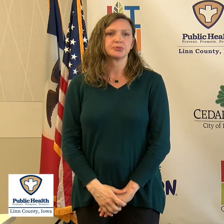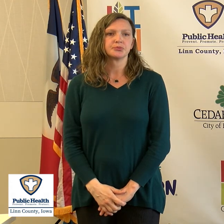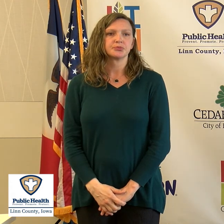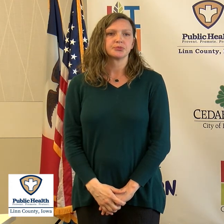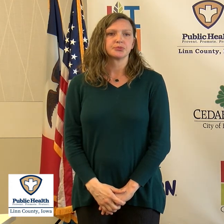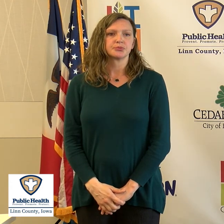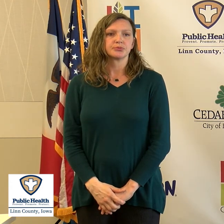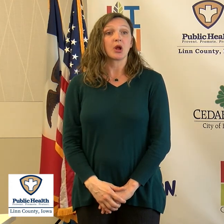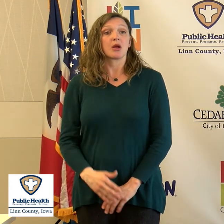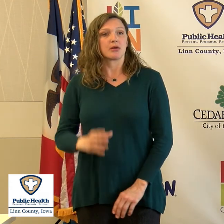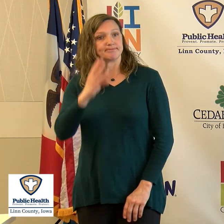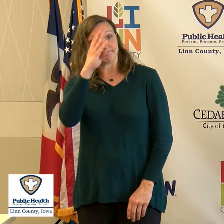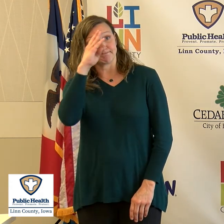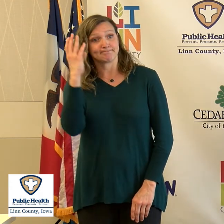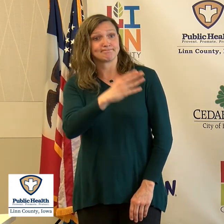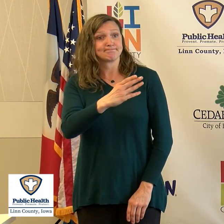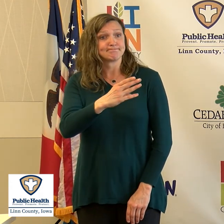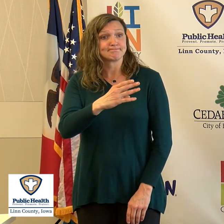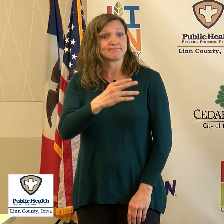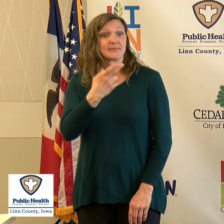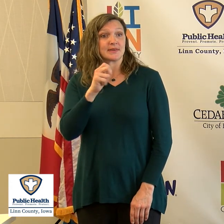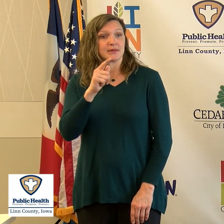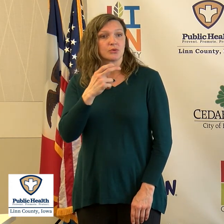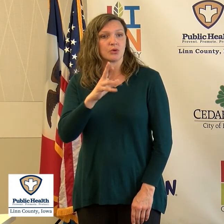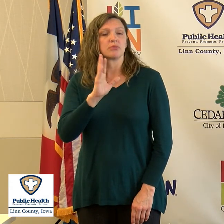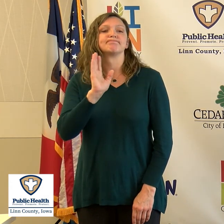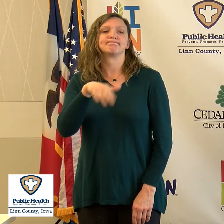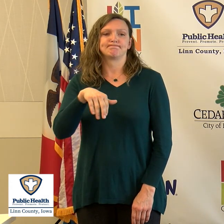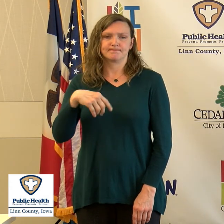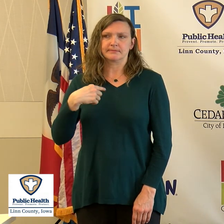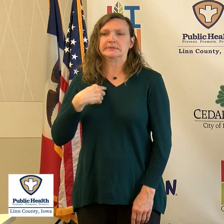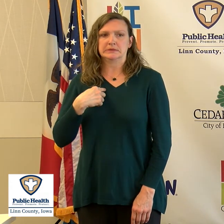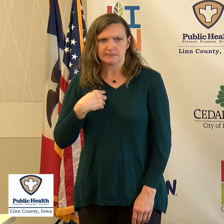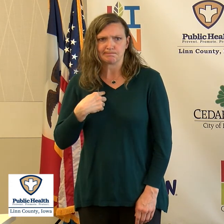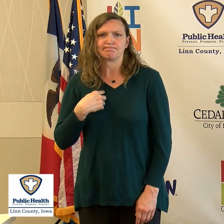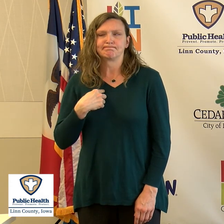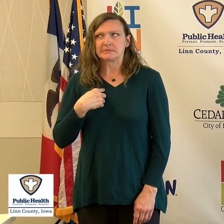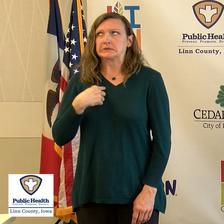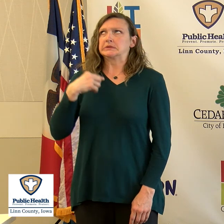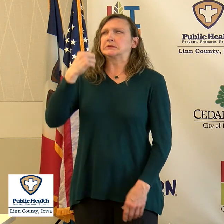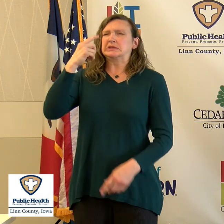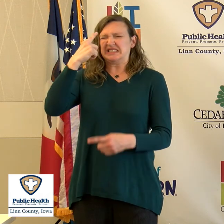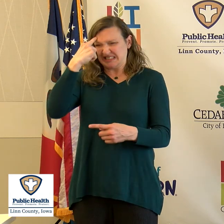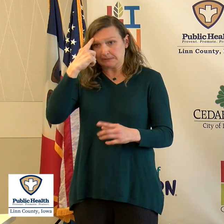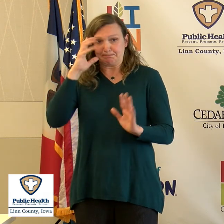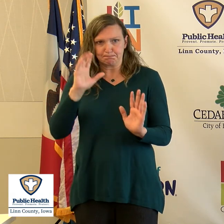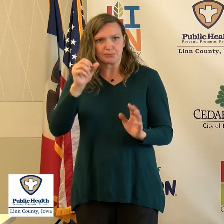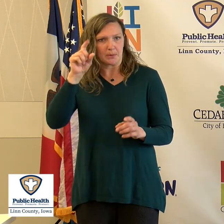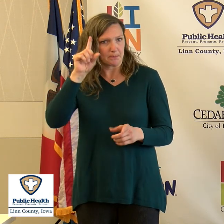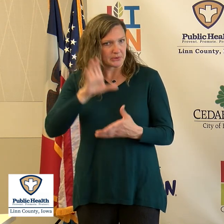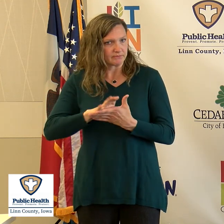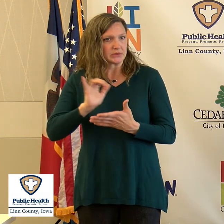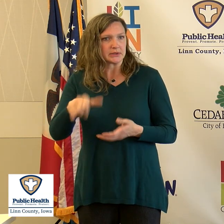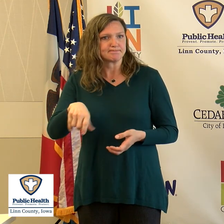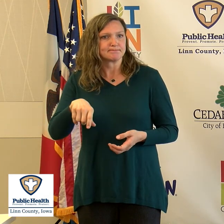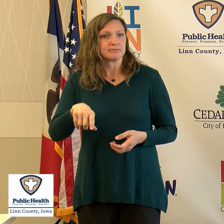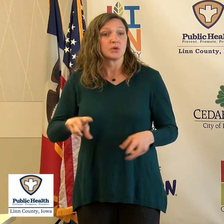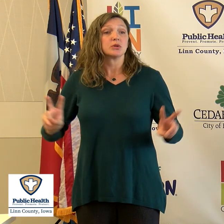Hi, thank you. Heather, I believe I am quoting Governor Reynolds correctly, that